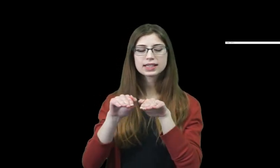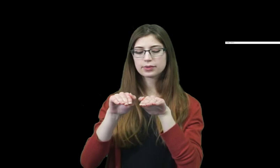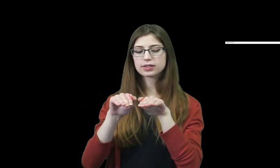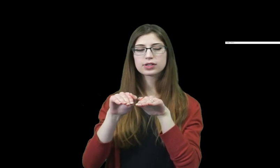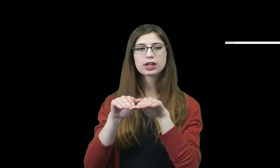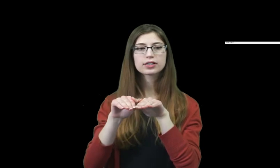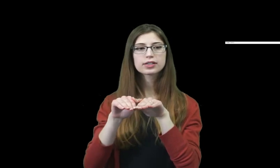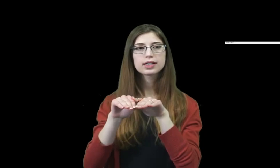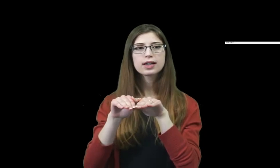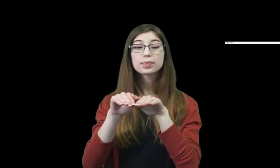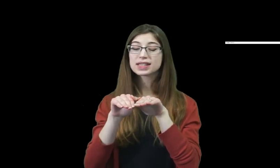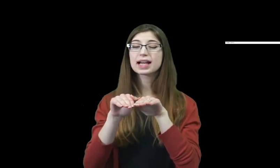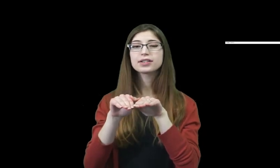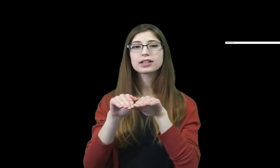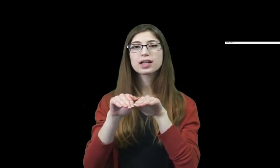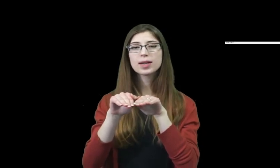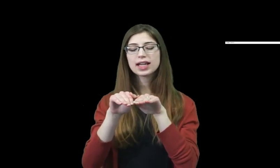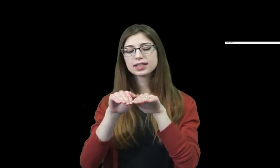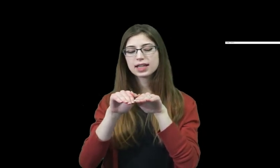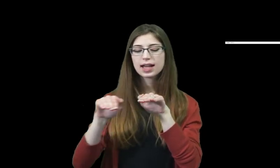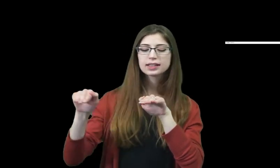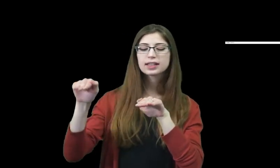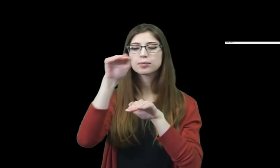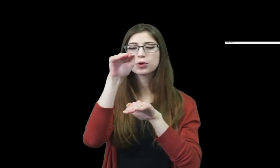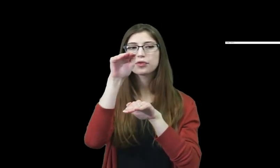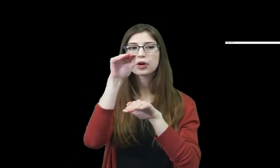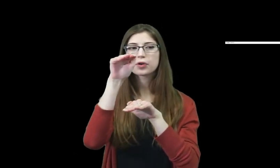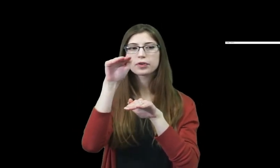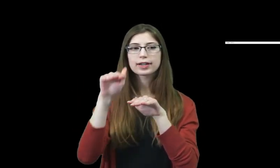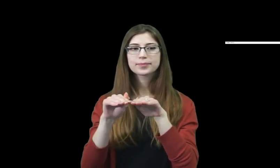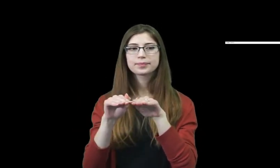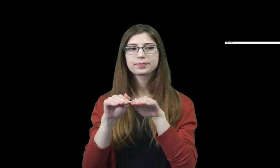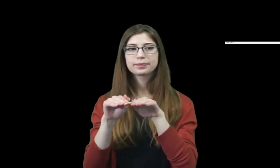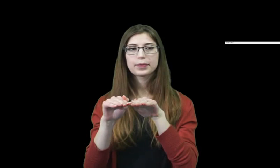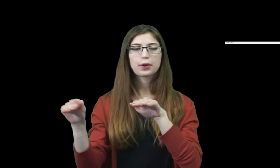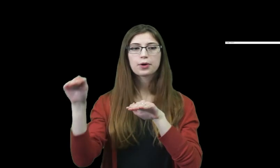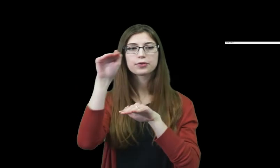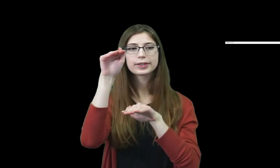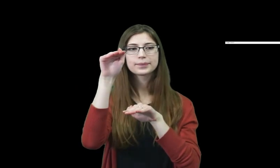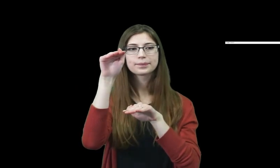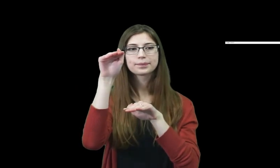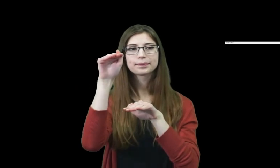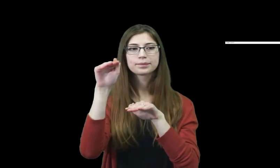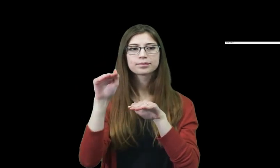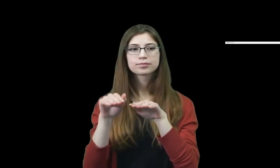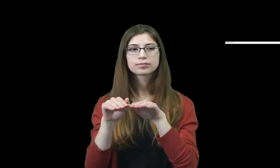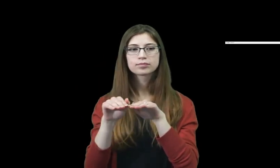to start beside your non-dominant hand and then move over it. Over.